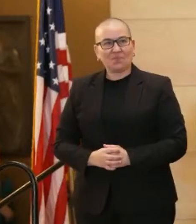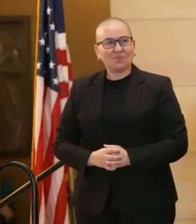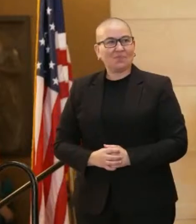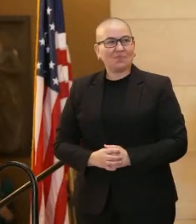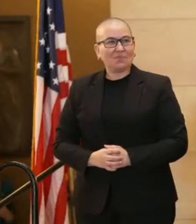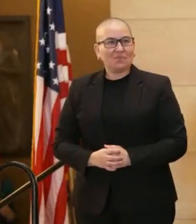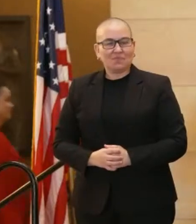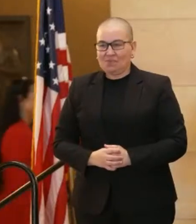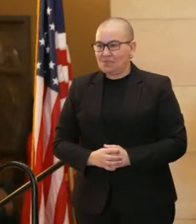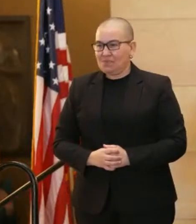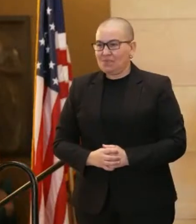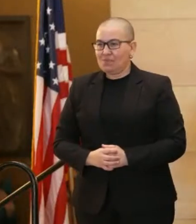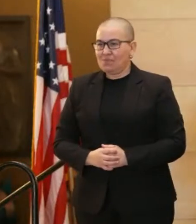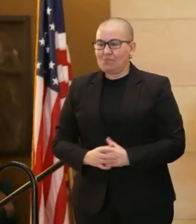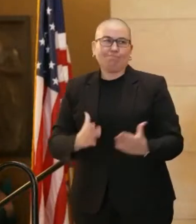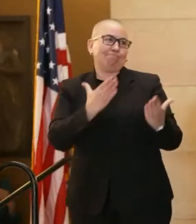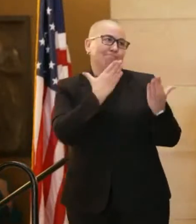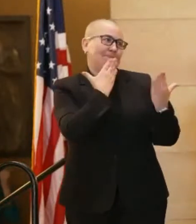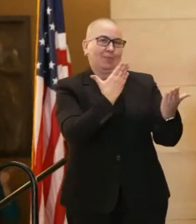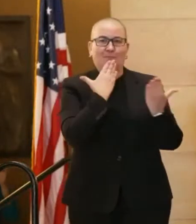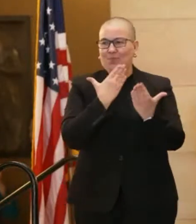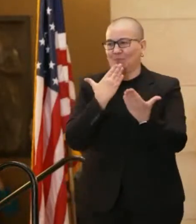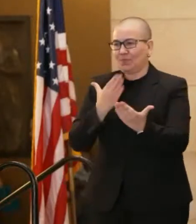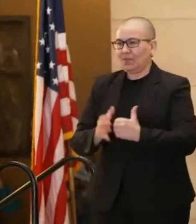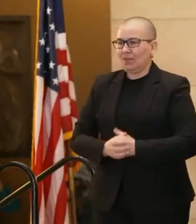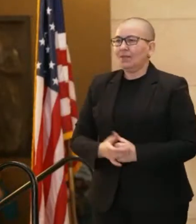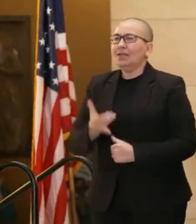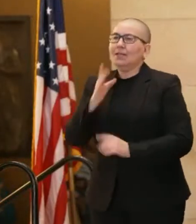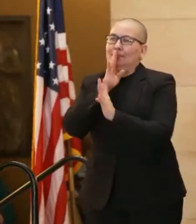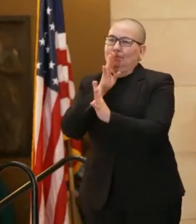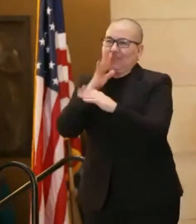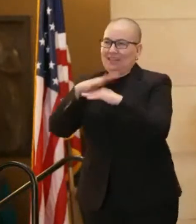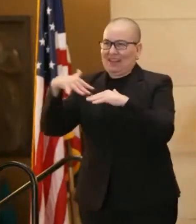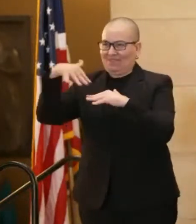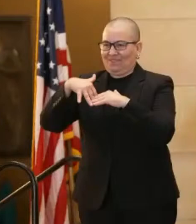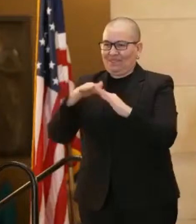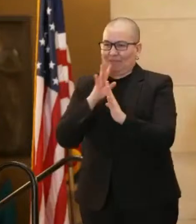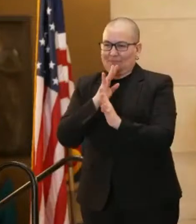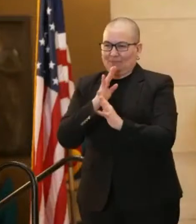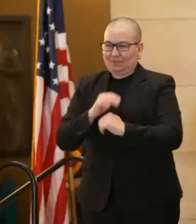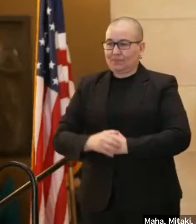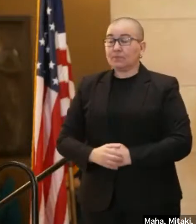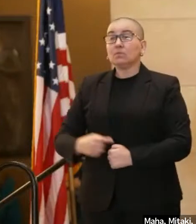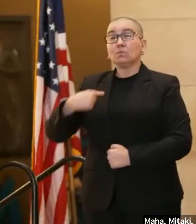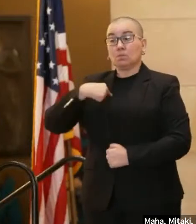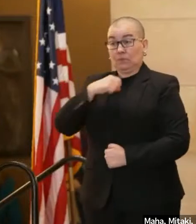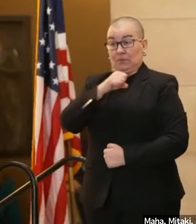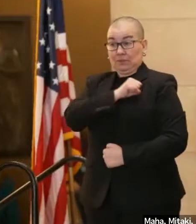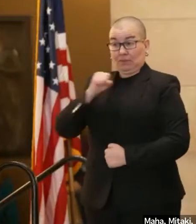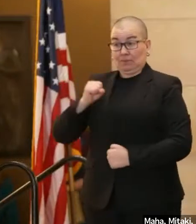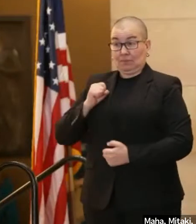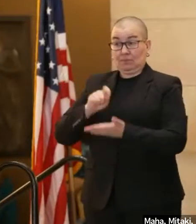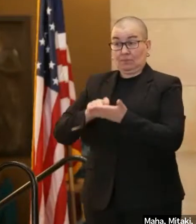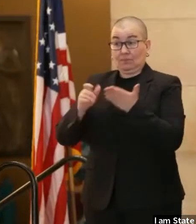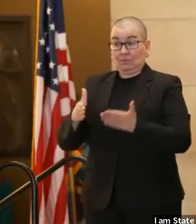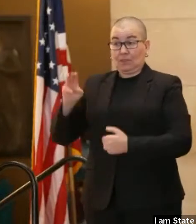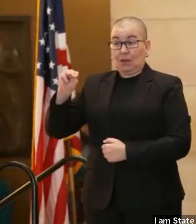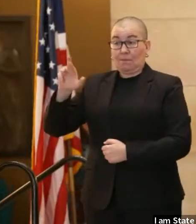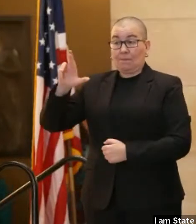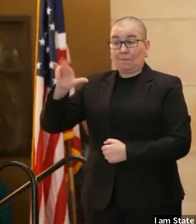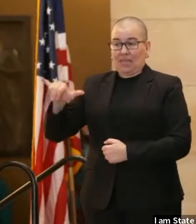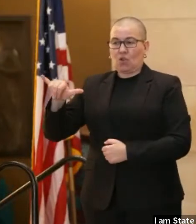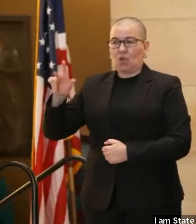Waham Matake Yape, I'm Petukinle Shante Washte. I am State Senator Mary Kunesh, and I greet you with a